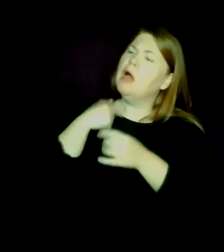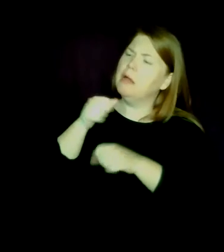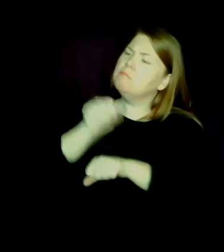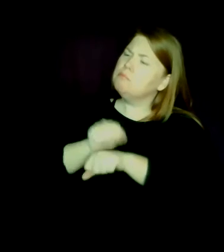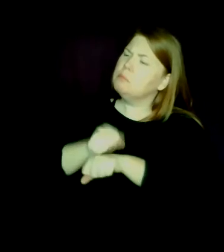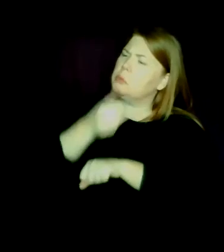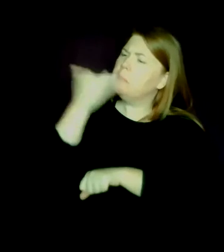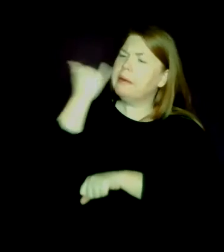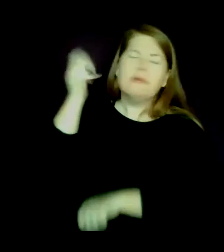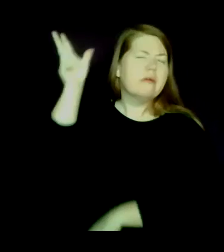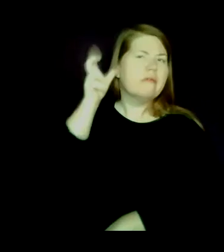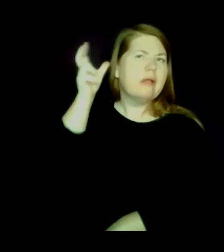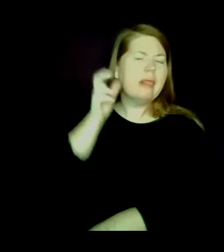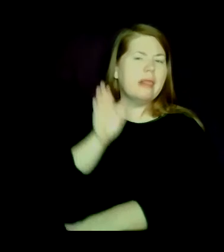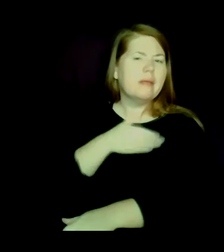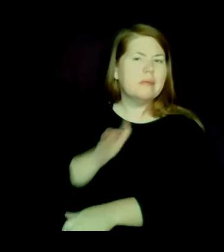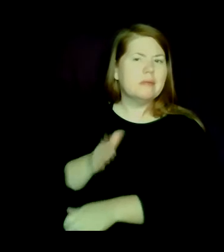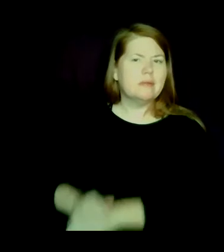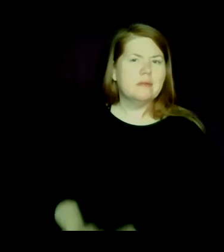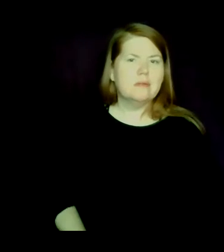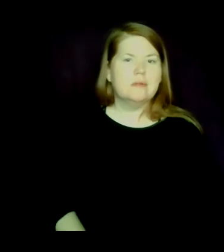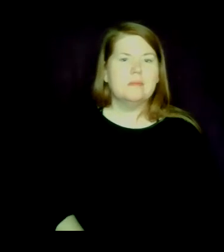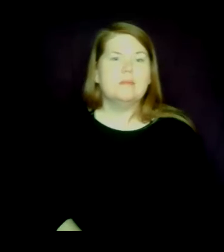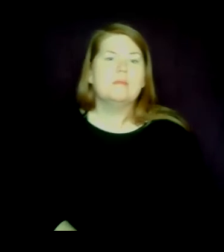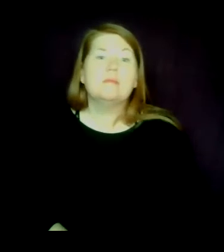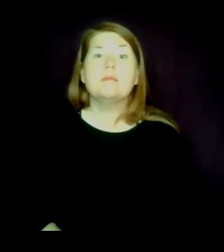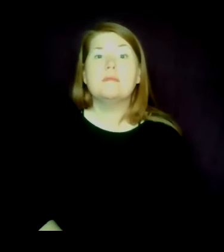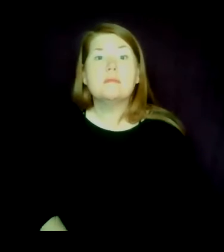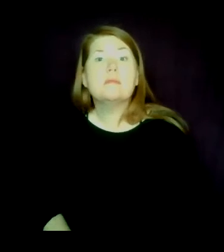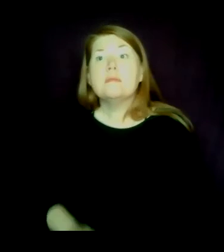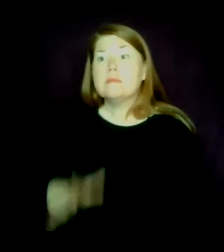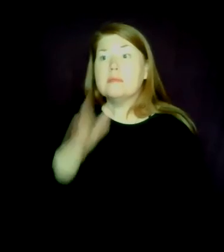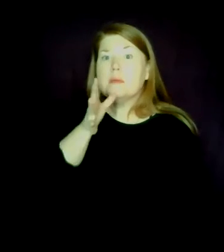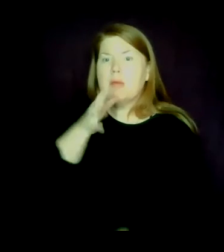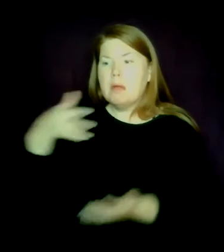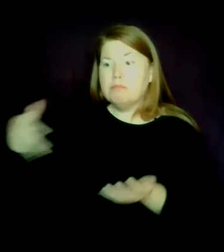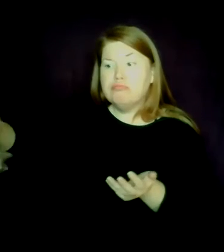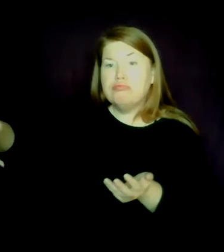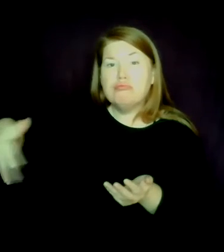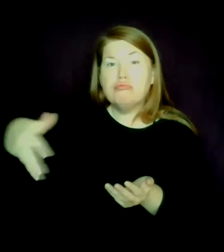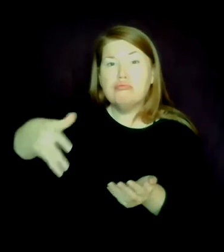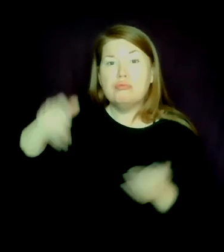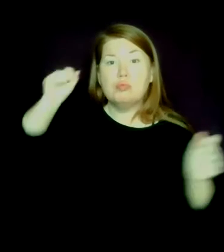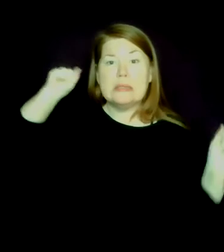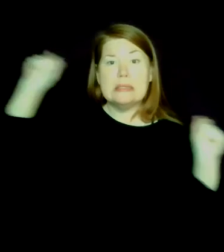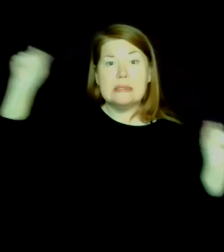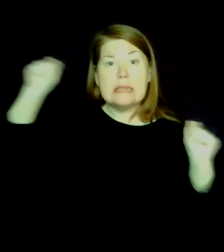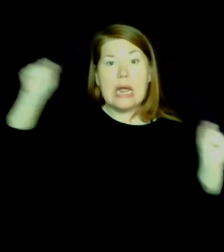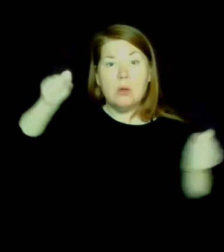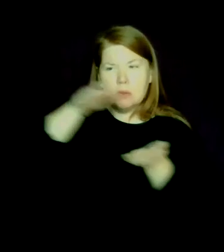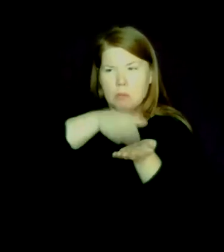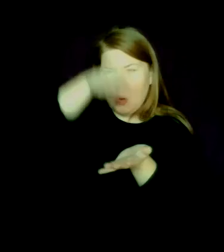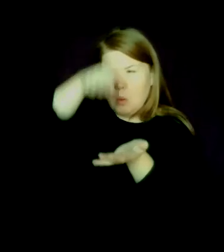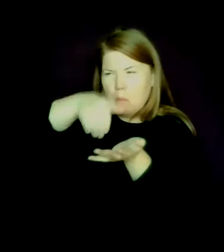always full of rhythm. As Mama stacks the clean towels near the sink, I hold a brush in my hand like a